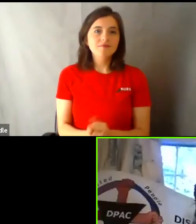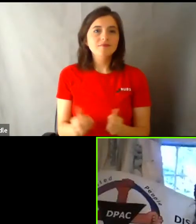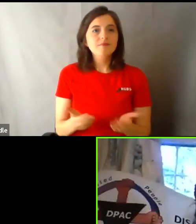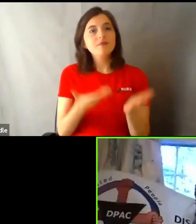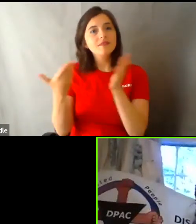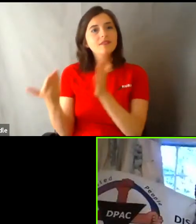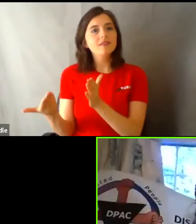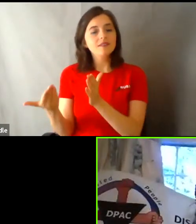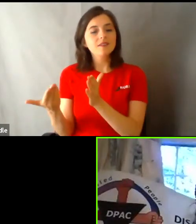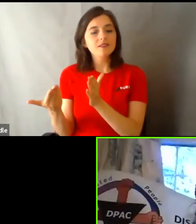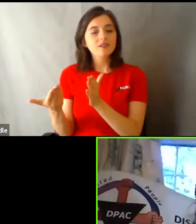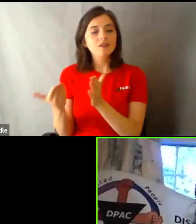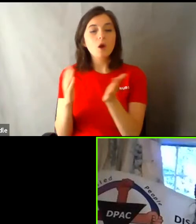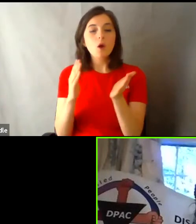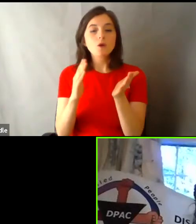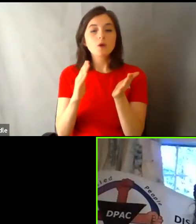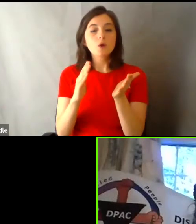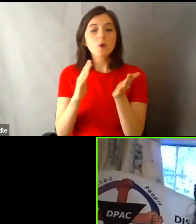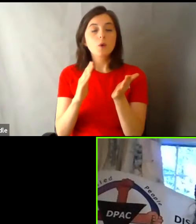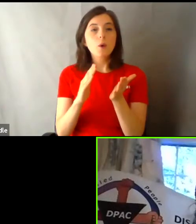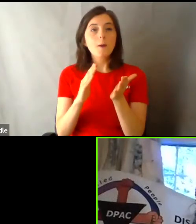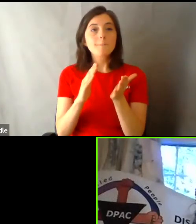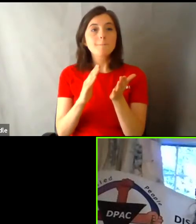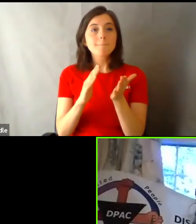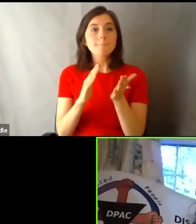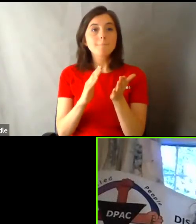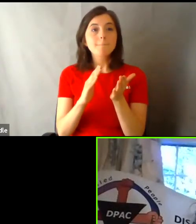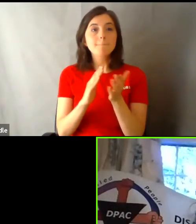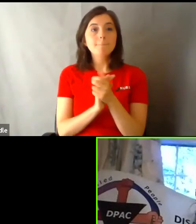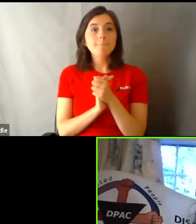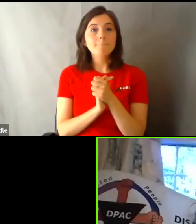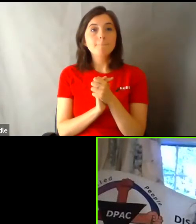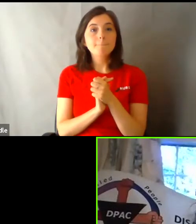I'm going to introduce you to